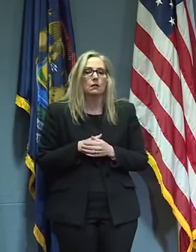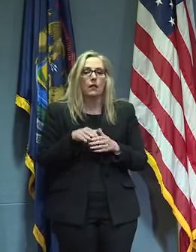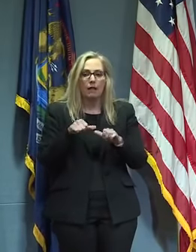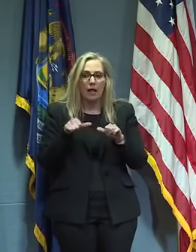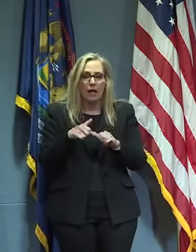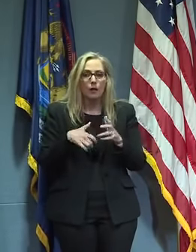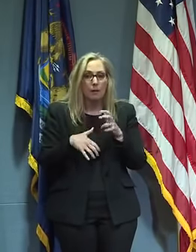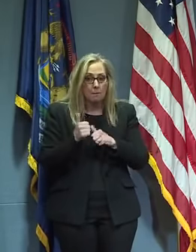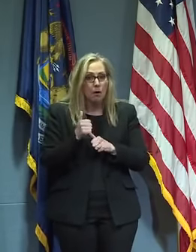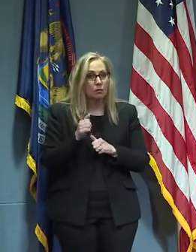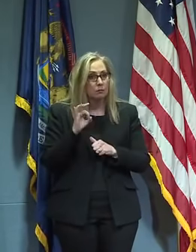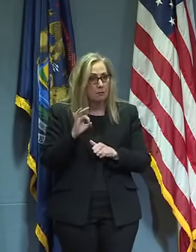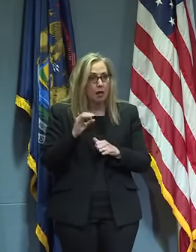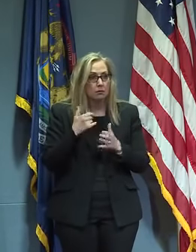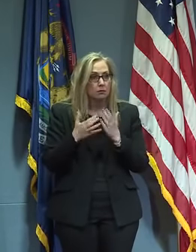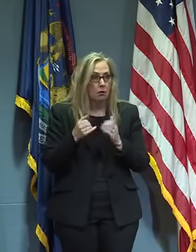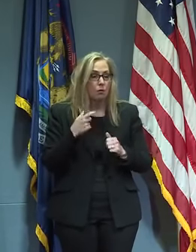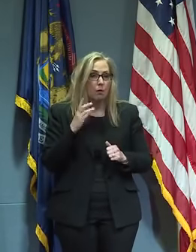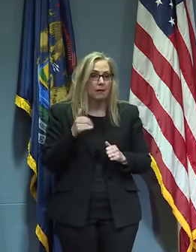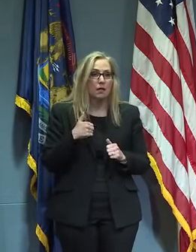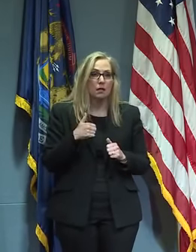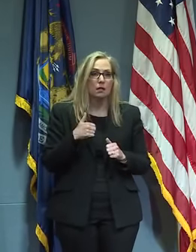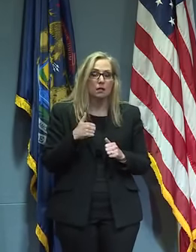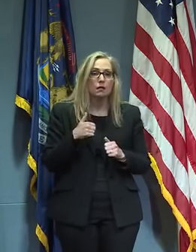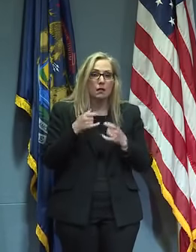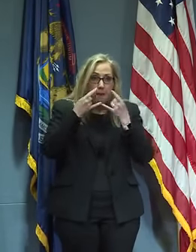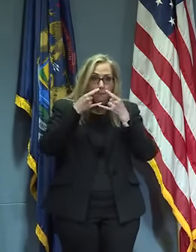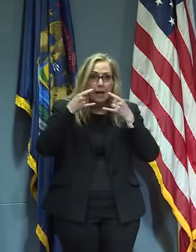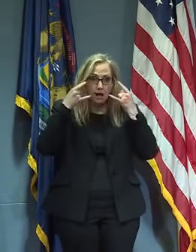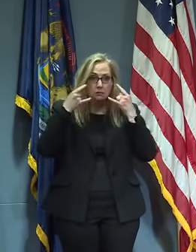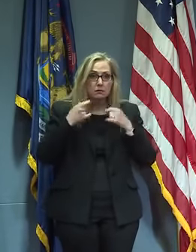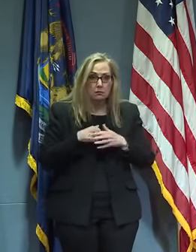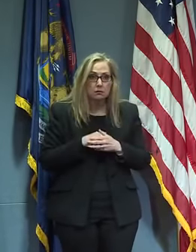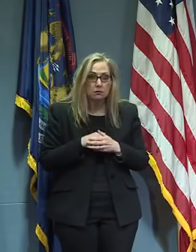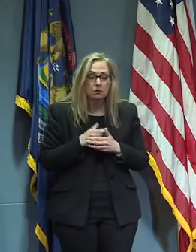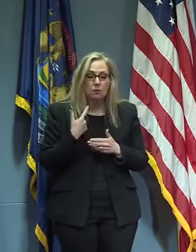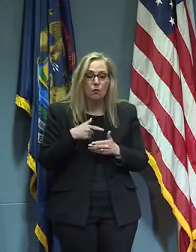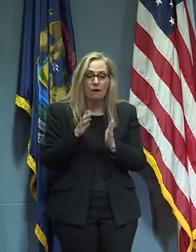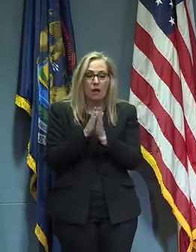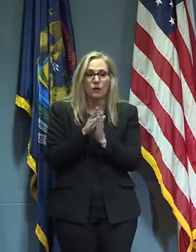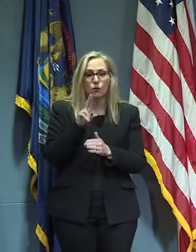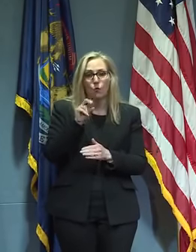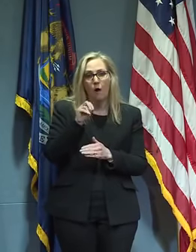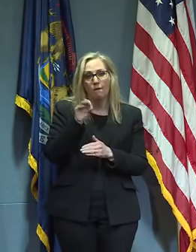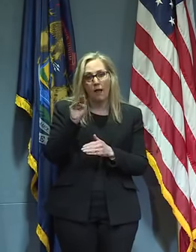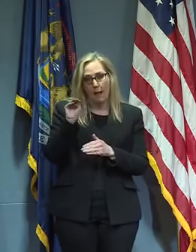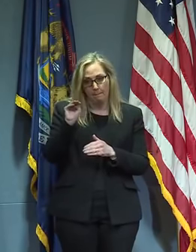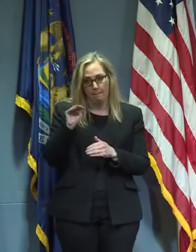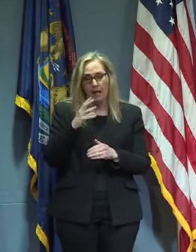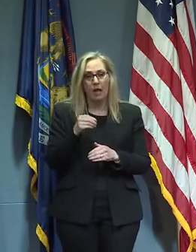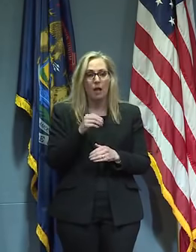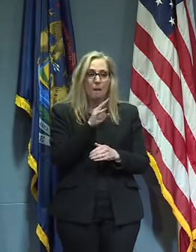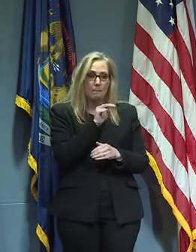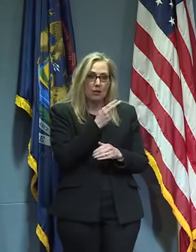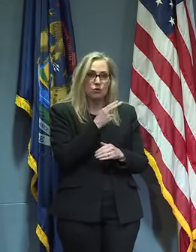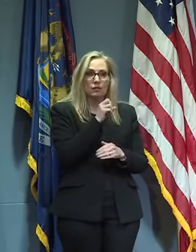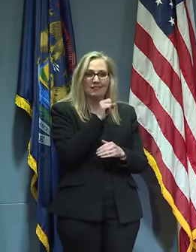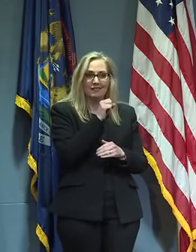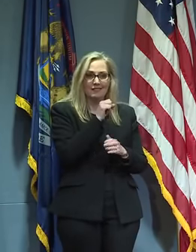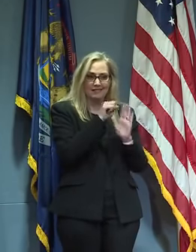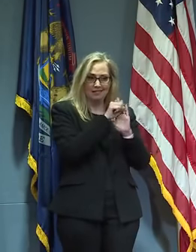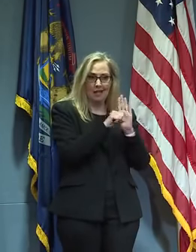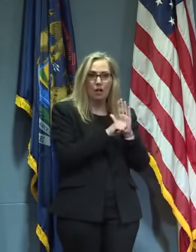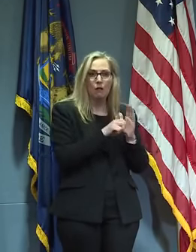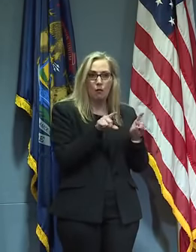be surgical masks. So we've asked both the University of Michigan, and we've gotten feedback from Michigan State as well, on the efficacy